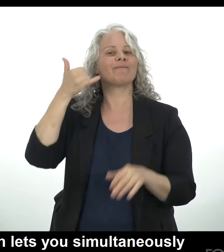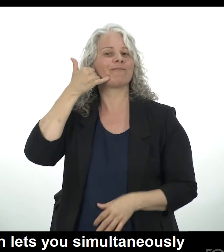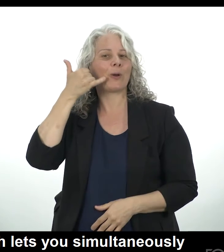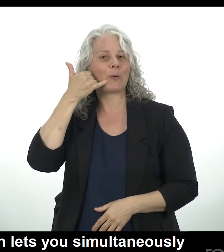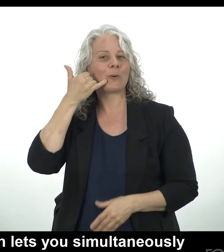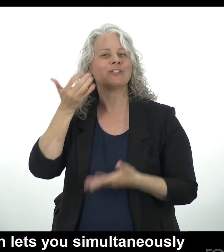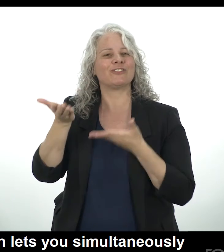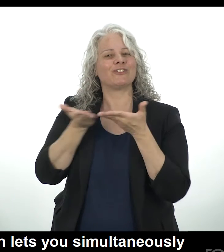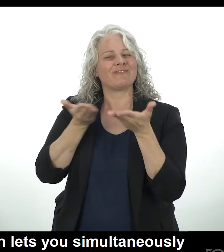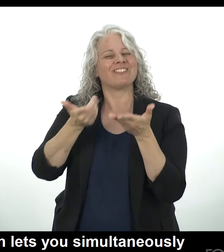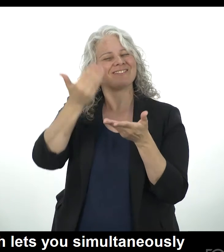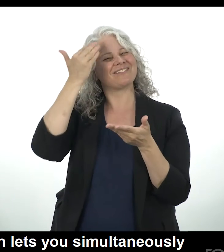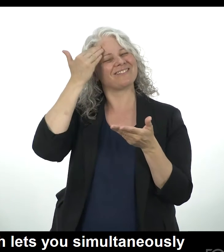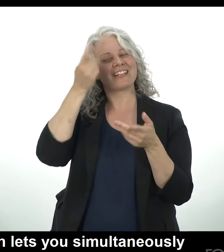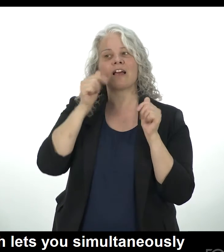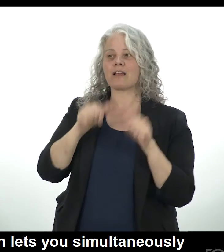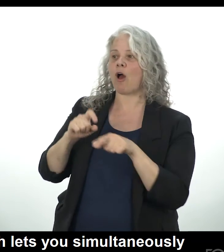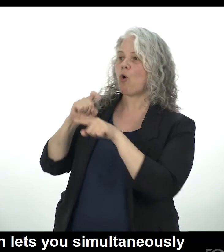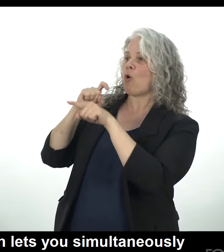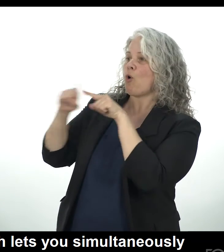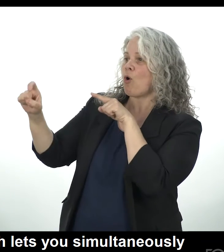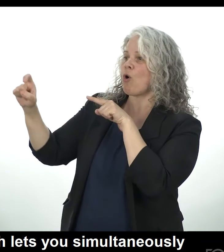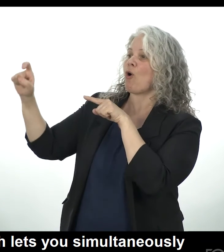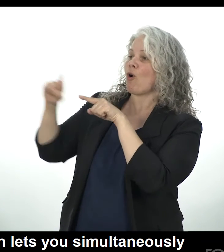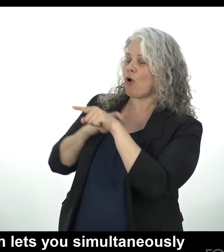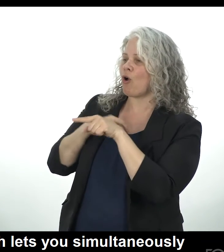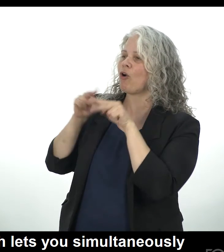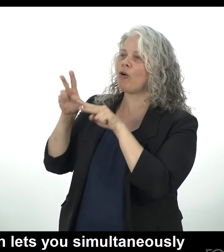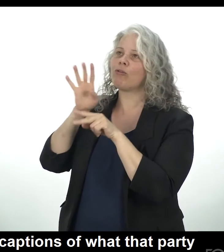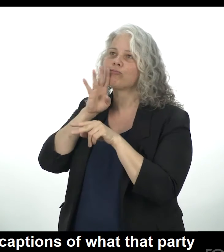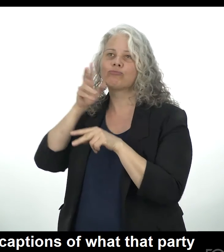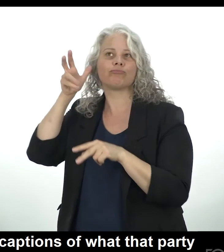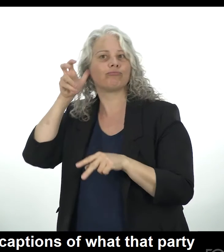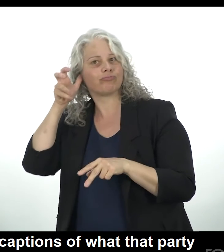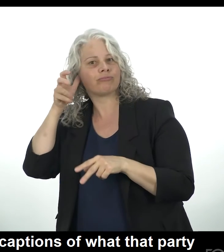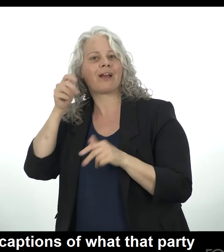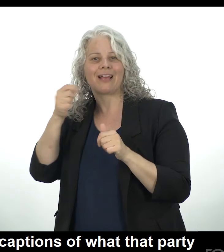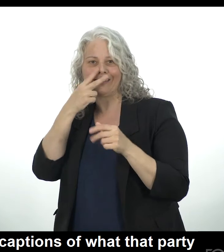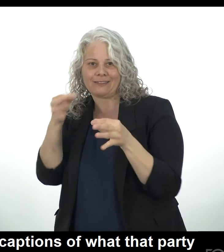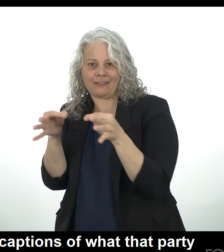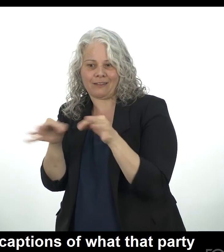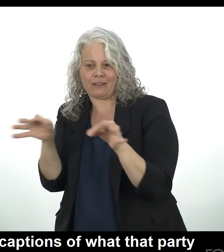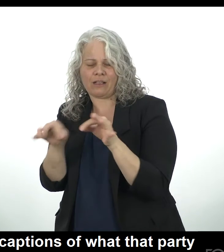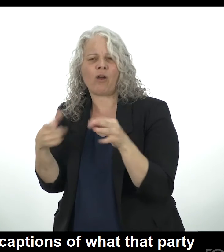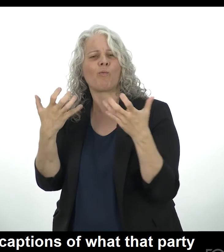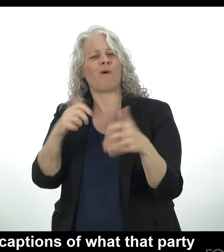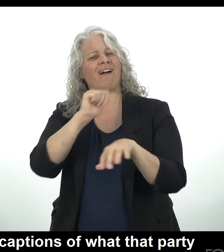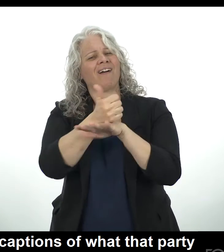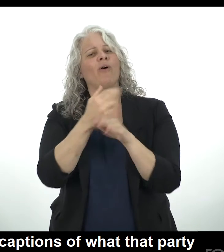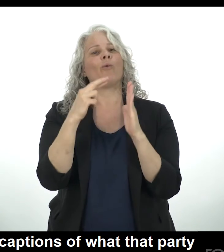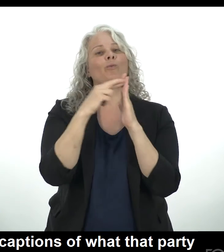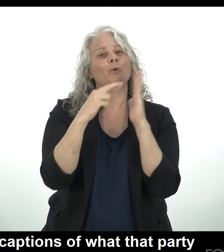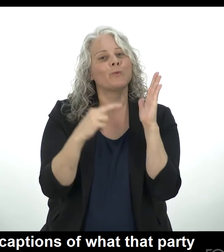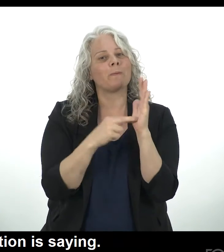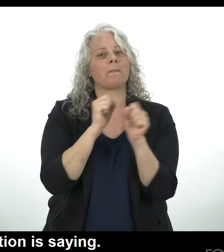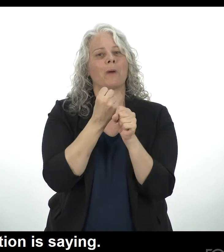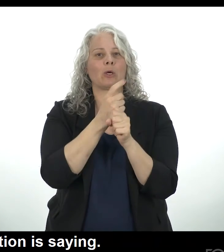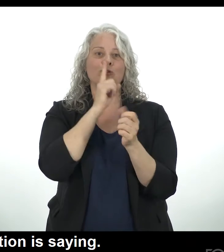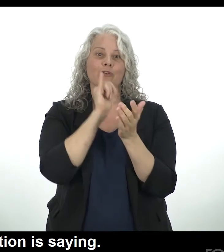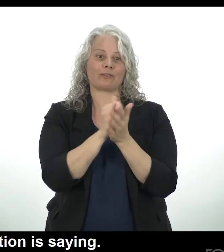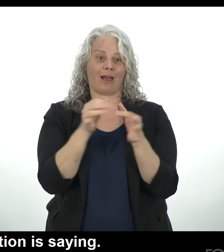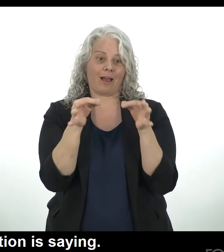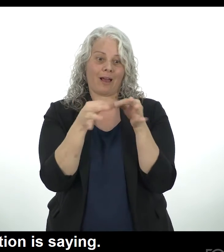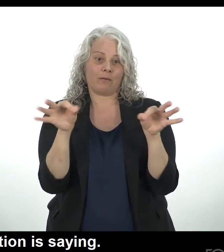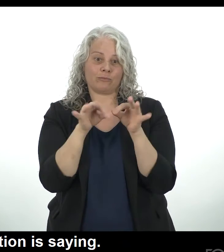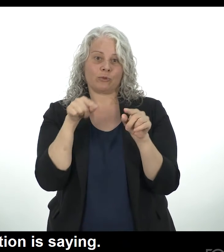service, or IPCTS, which lets you simultaneously listen to another party and read the captions of what that party in a